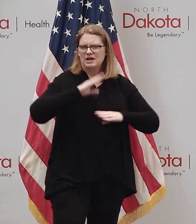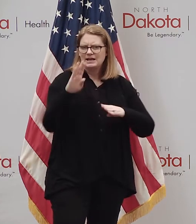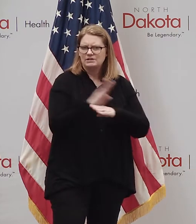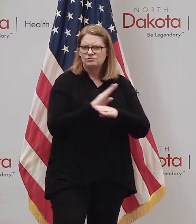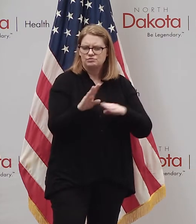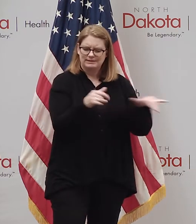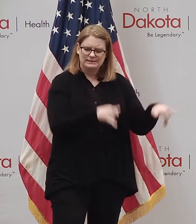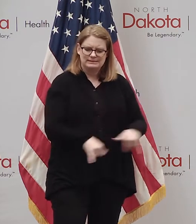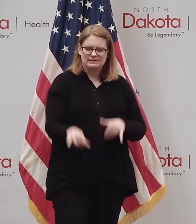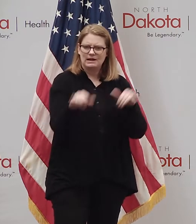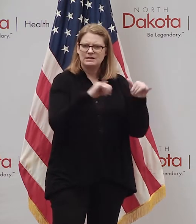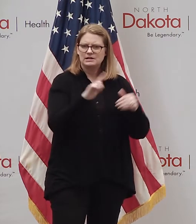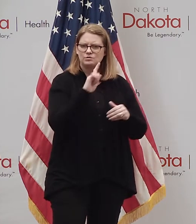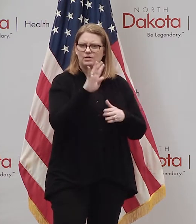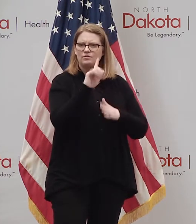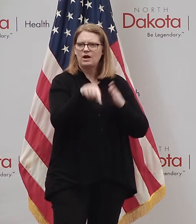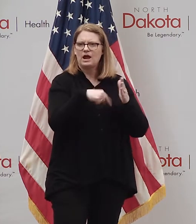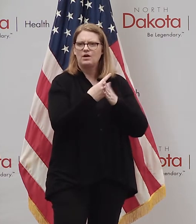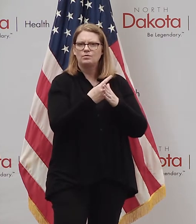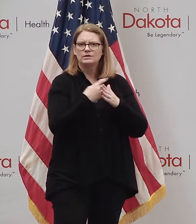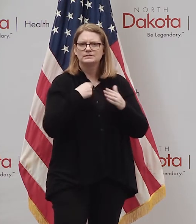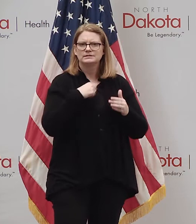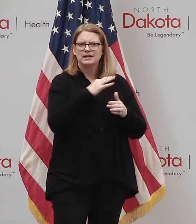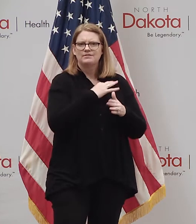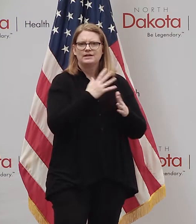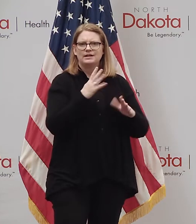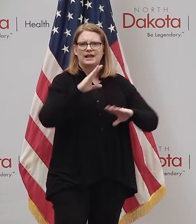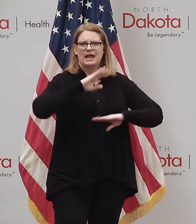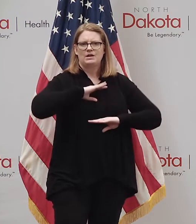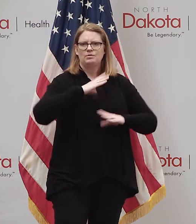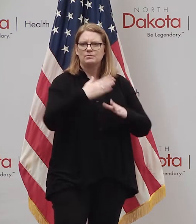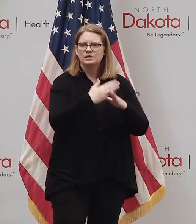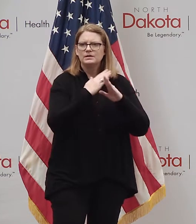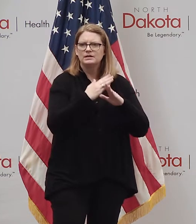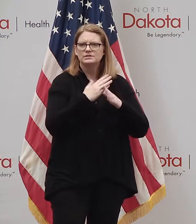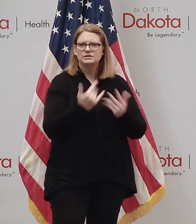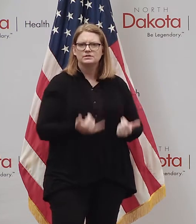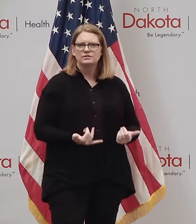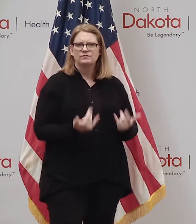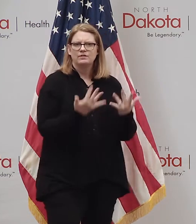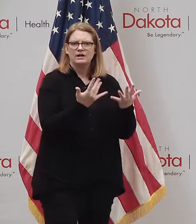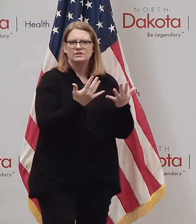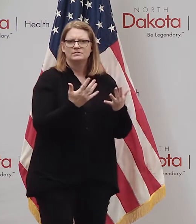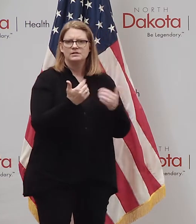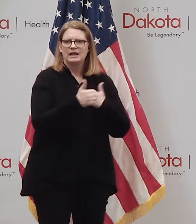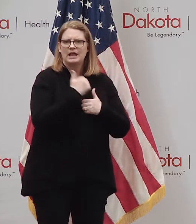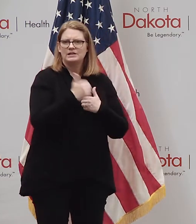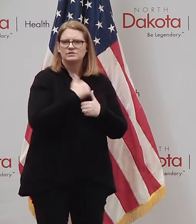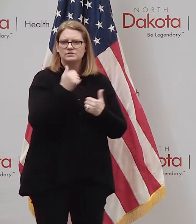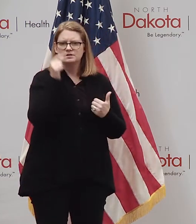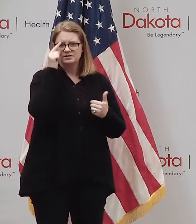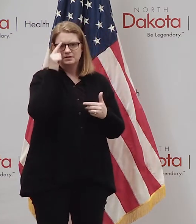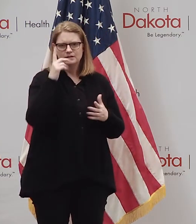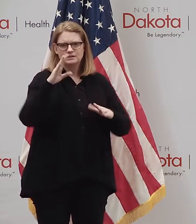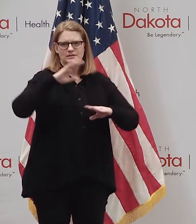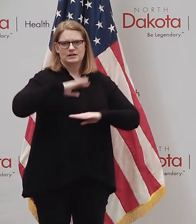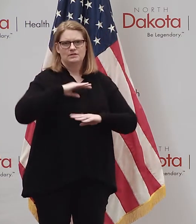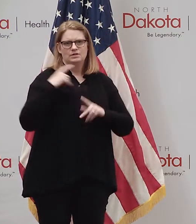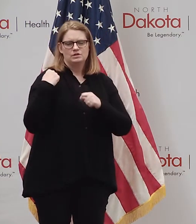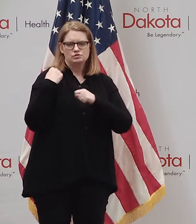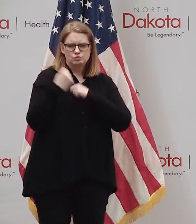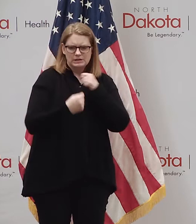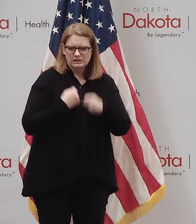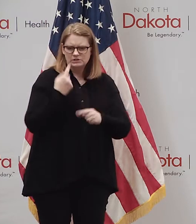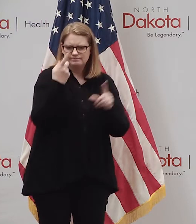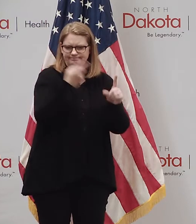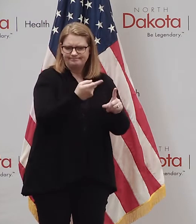the 24-hour staffing to provide adequate protection from fire and fire-related hazards and to fulfill traditional missions